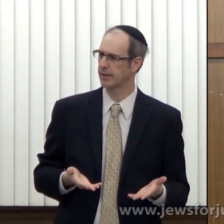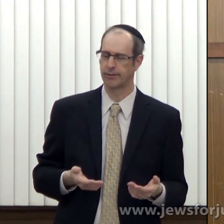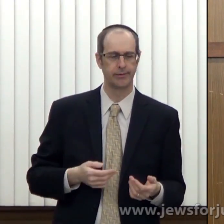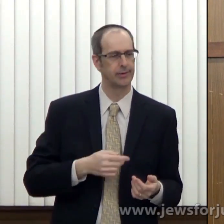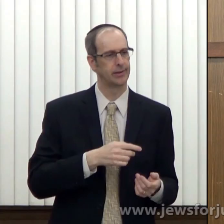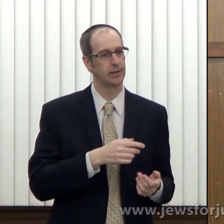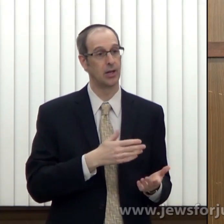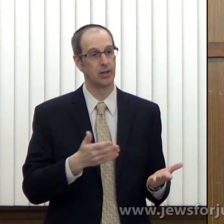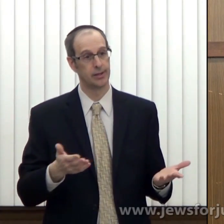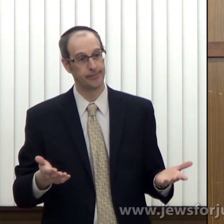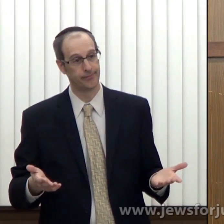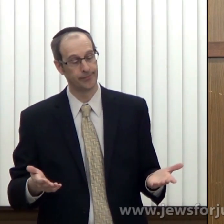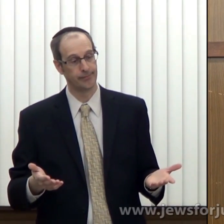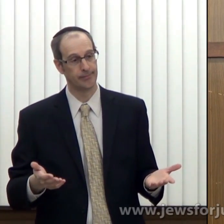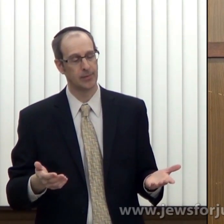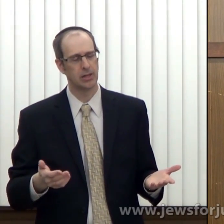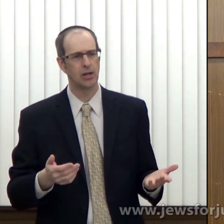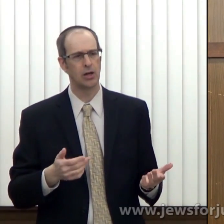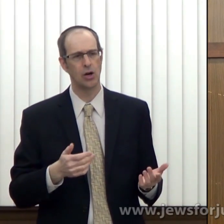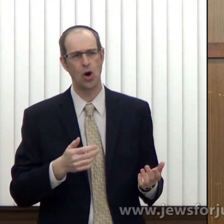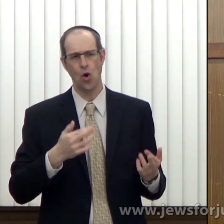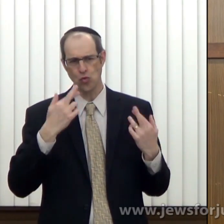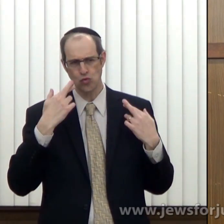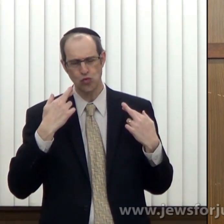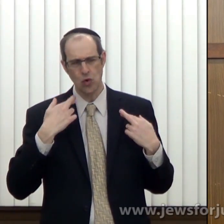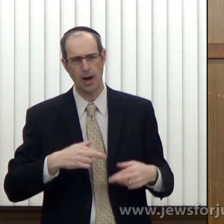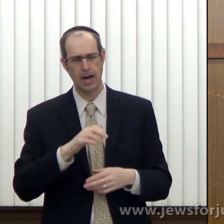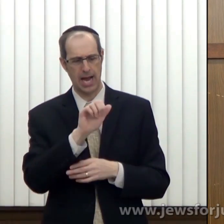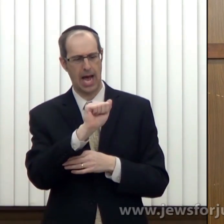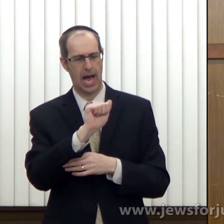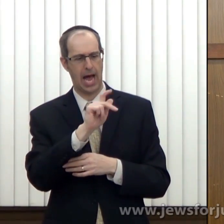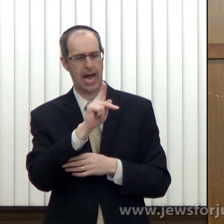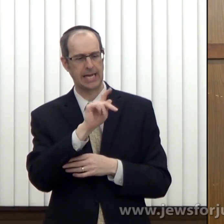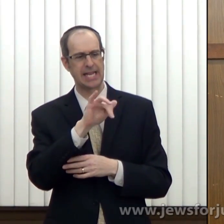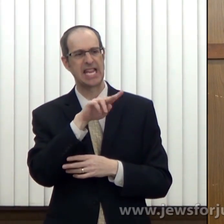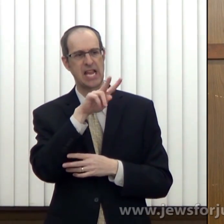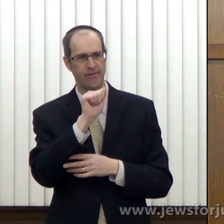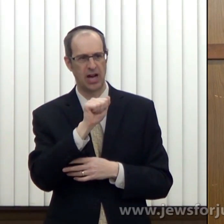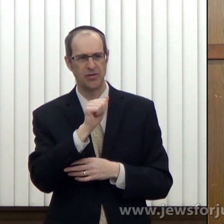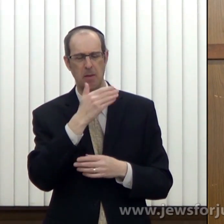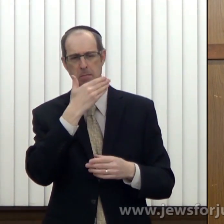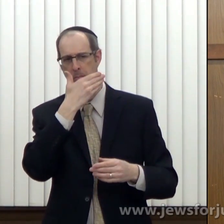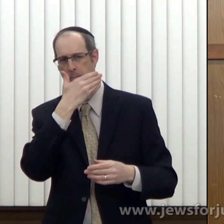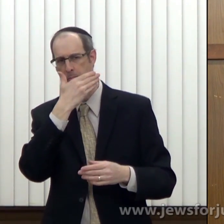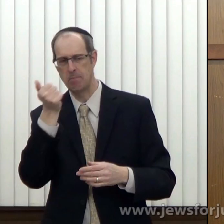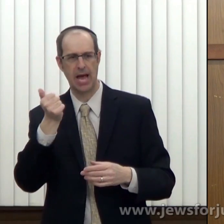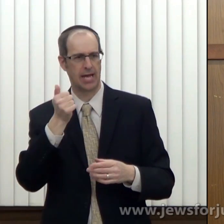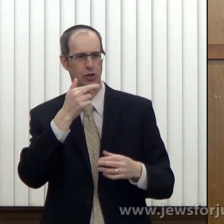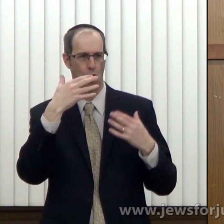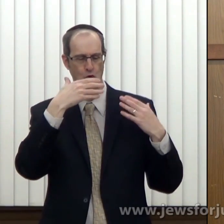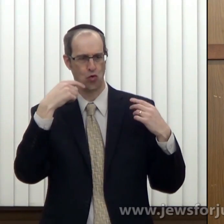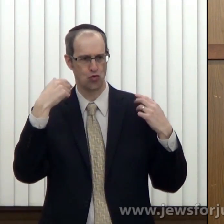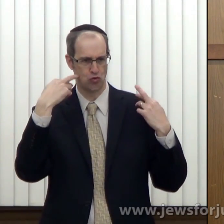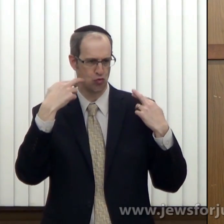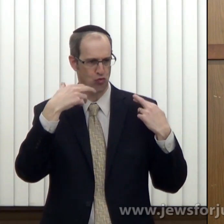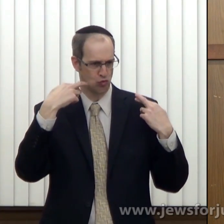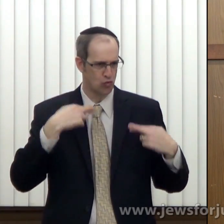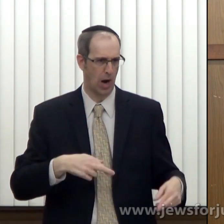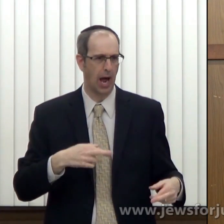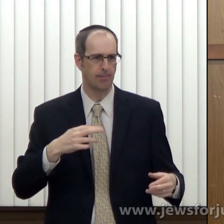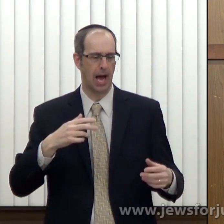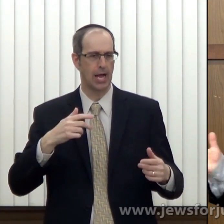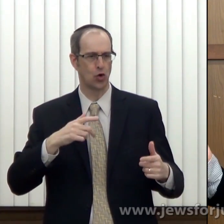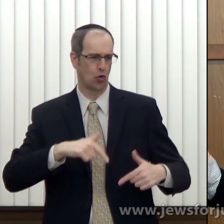well, wasn't Rabbi Akiva the greatest rabbi that ever lived? He wanted to know who I thought the greatest